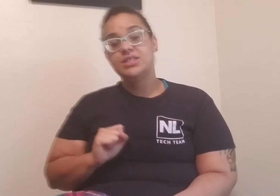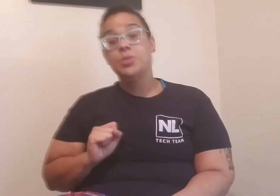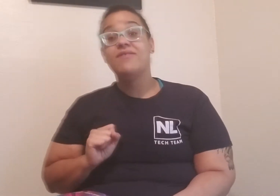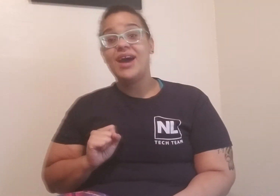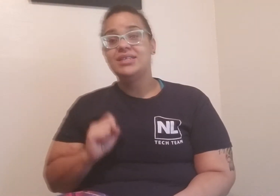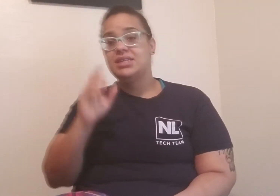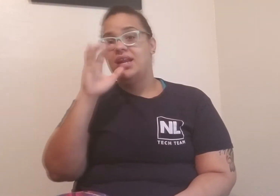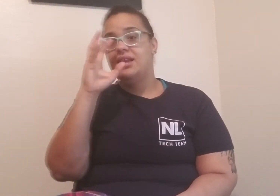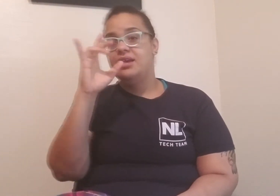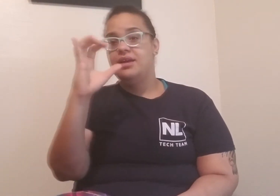be fascinated,